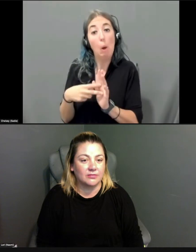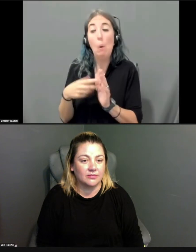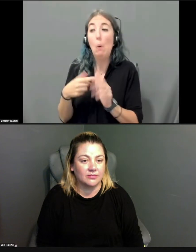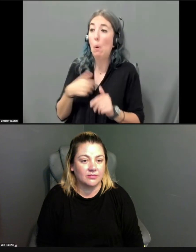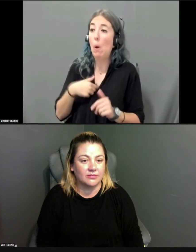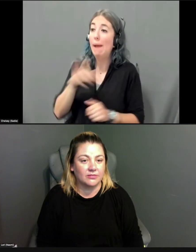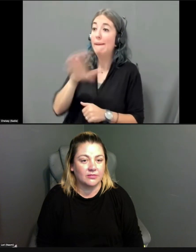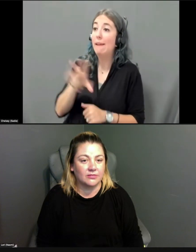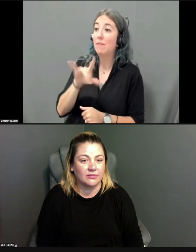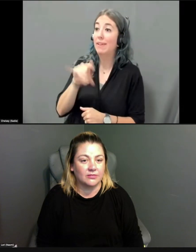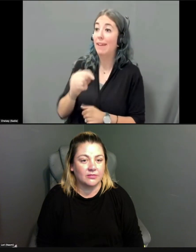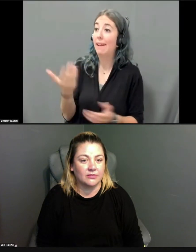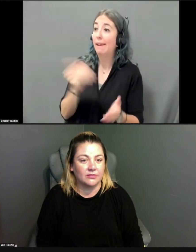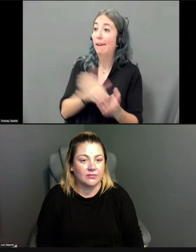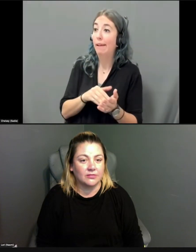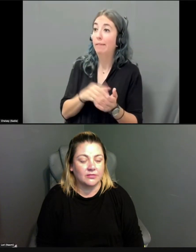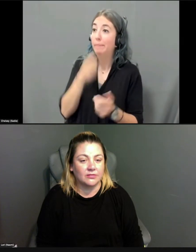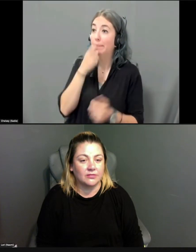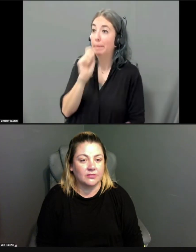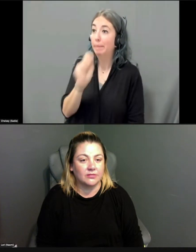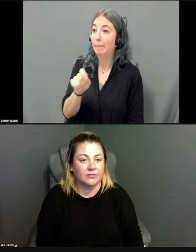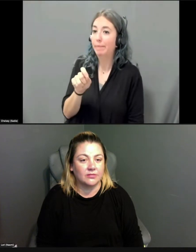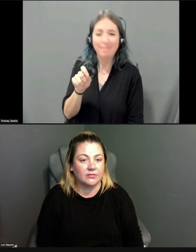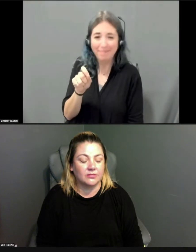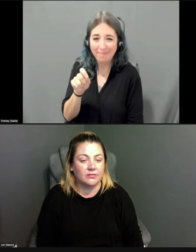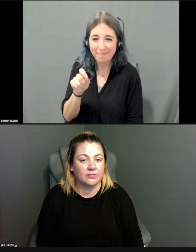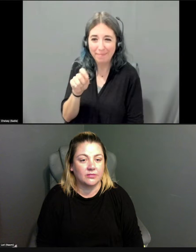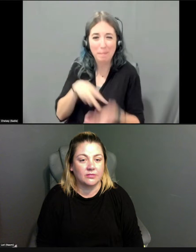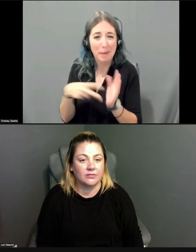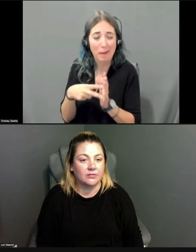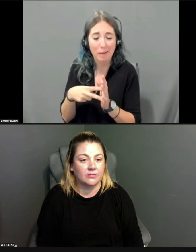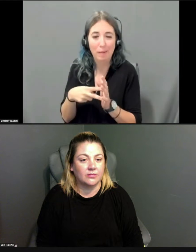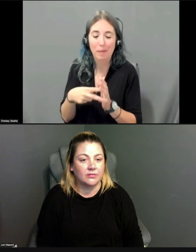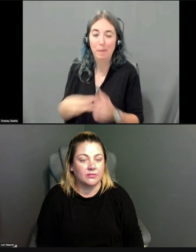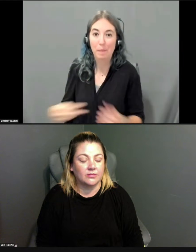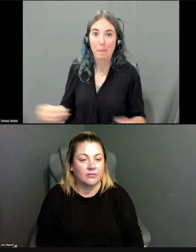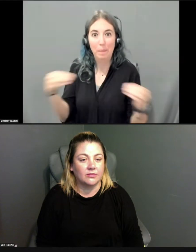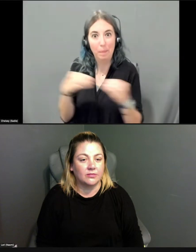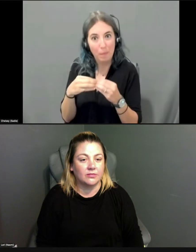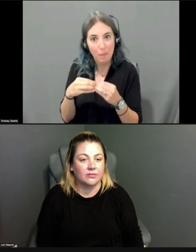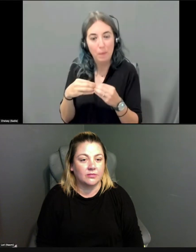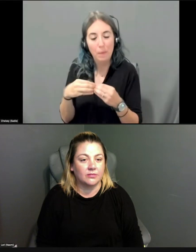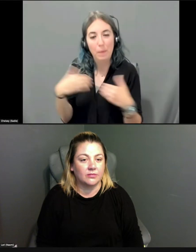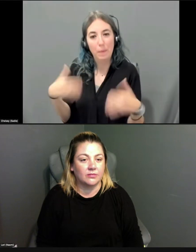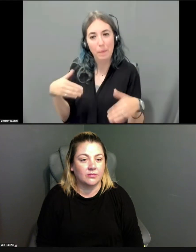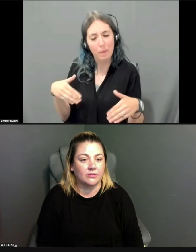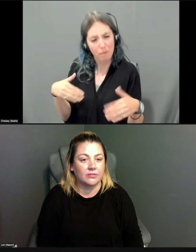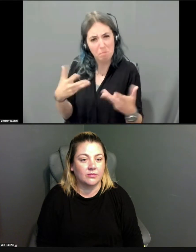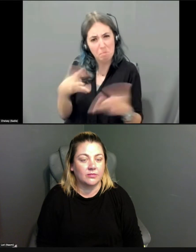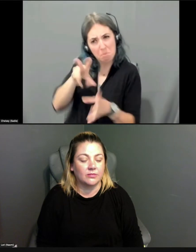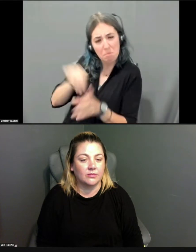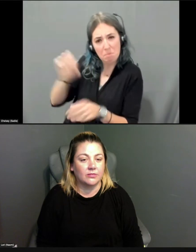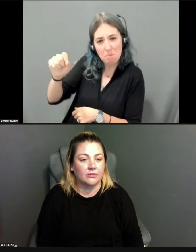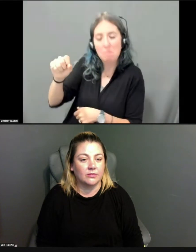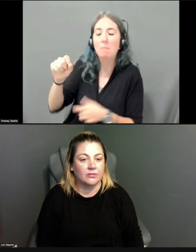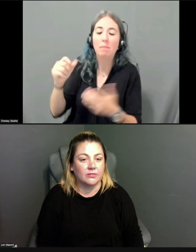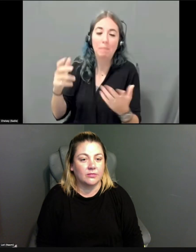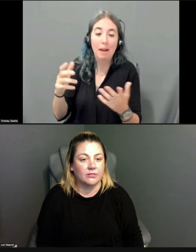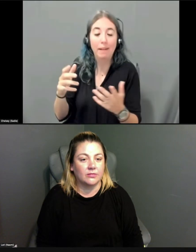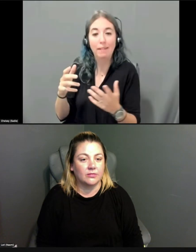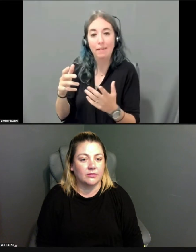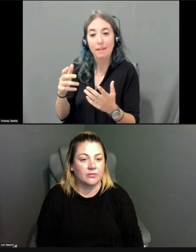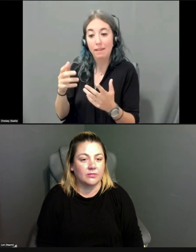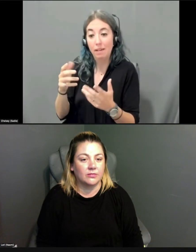dieting again. That's definitely a part of it. But it also has to be about all of